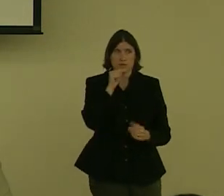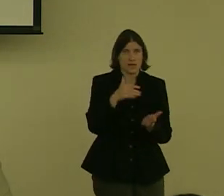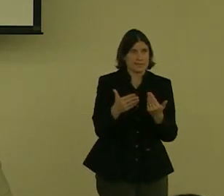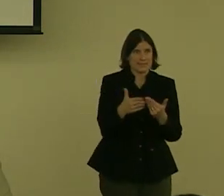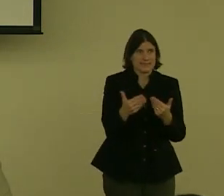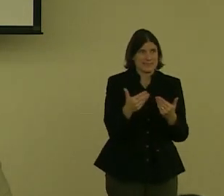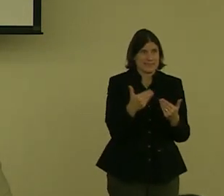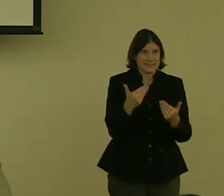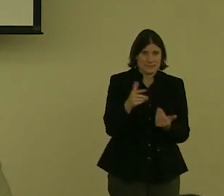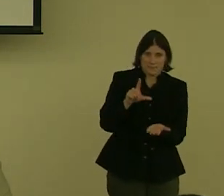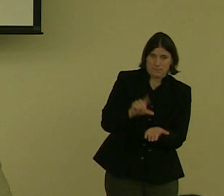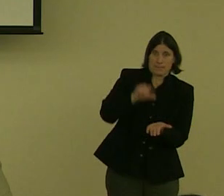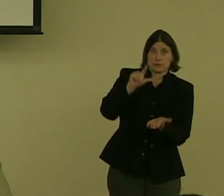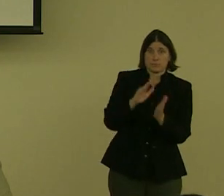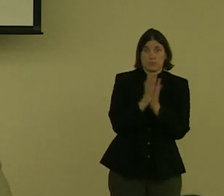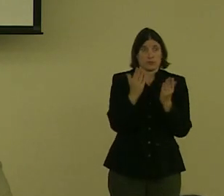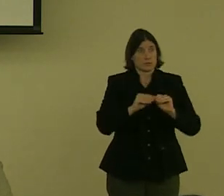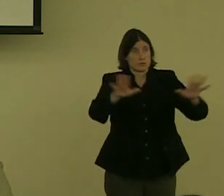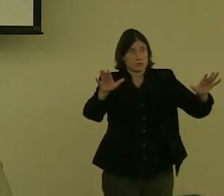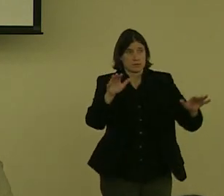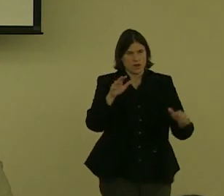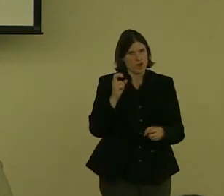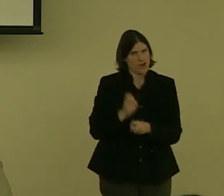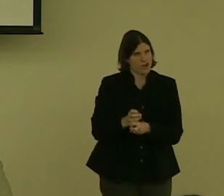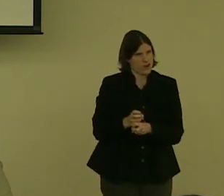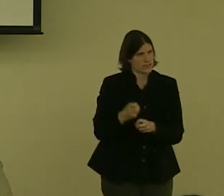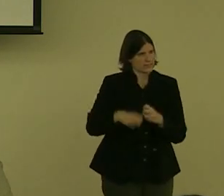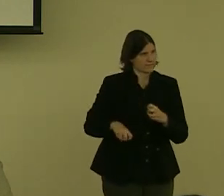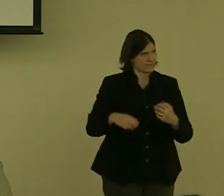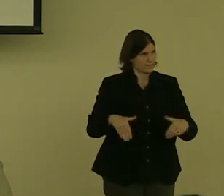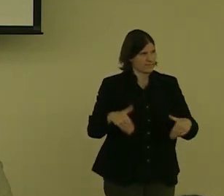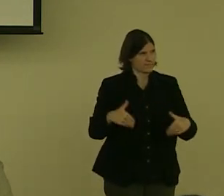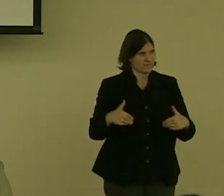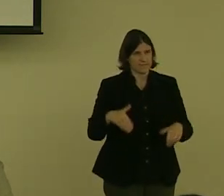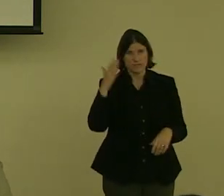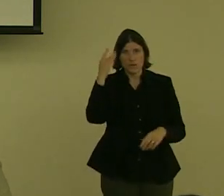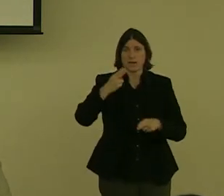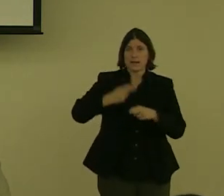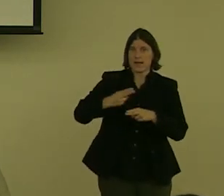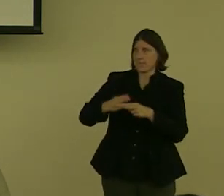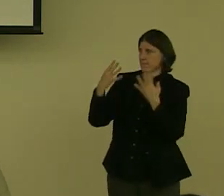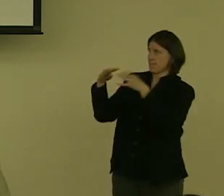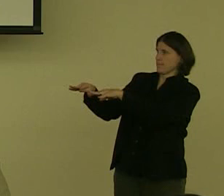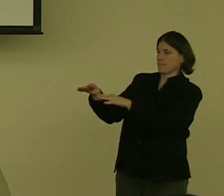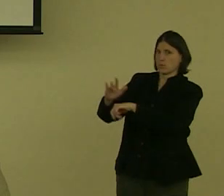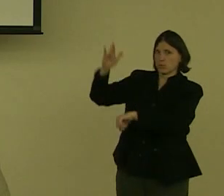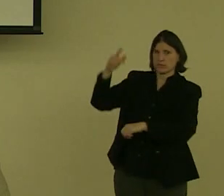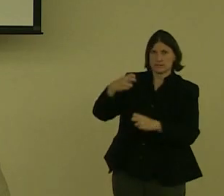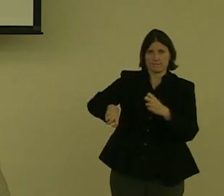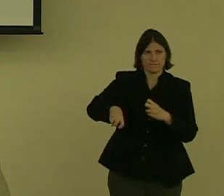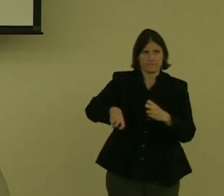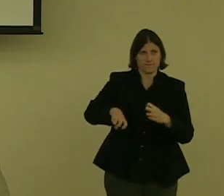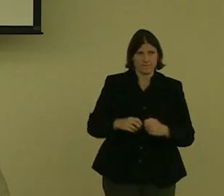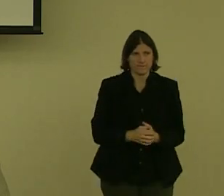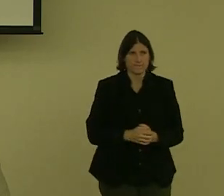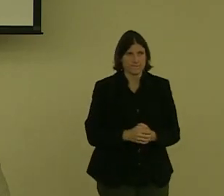Not exactly. But I was looking for peer-reviewed journals that had articles on Chris Ware. Now,